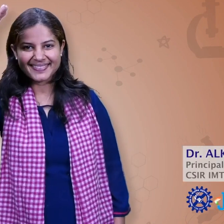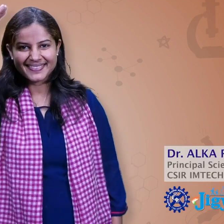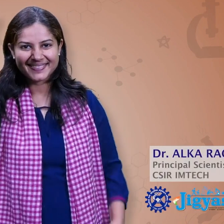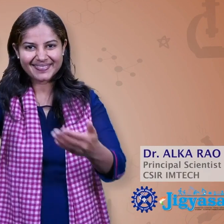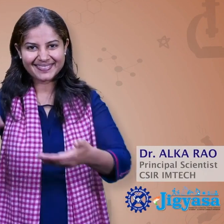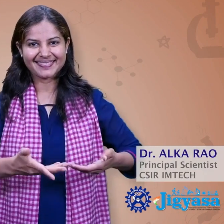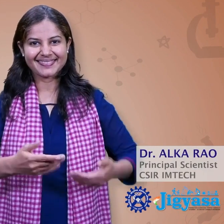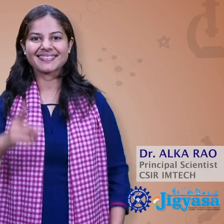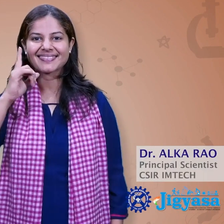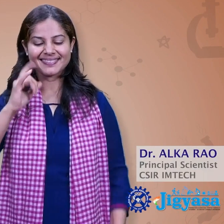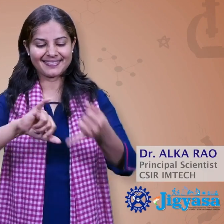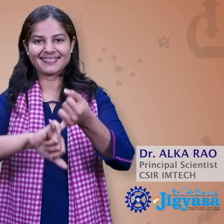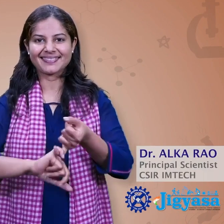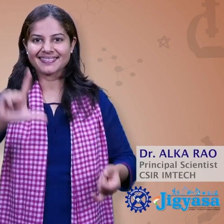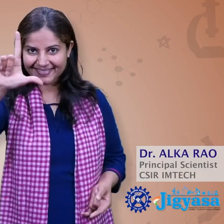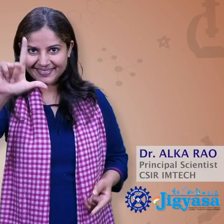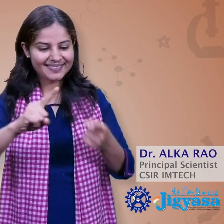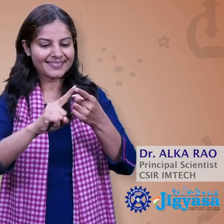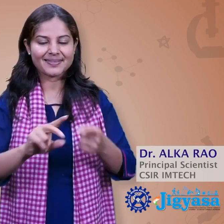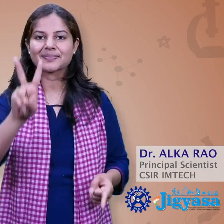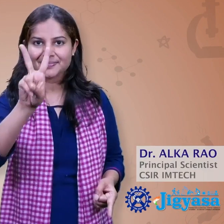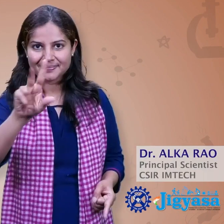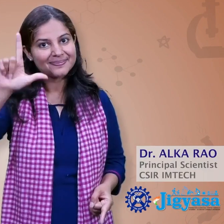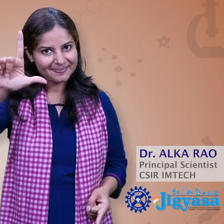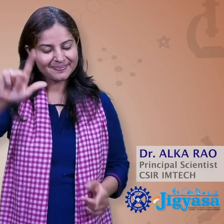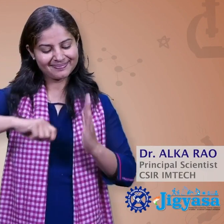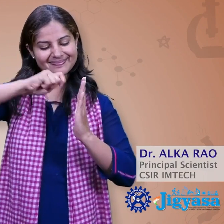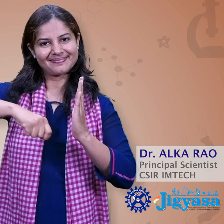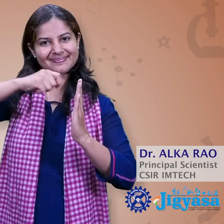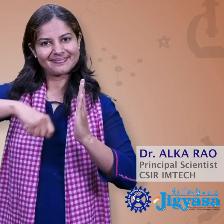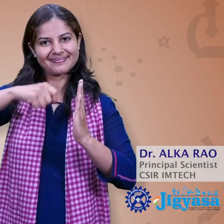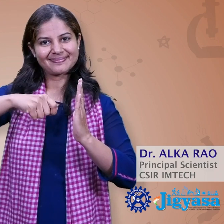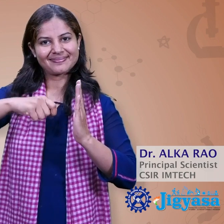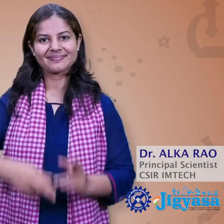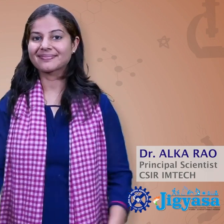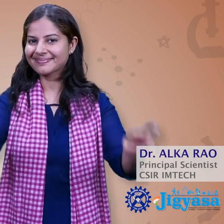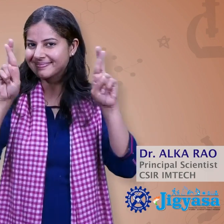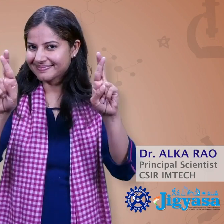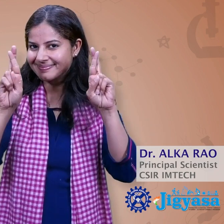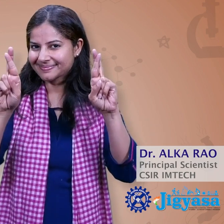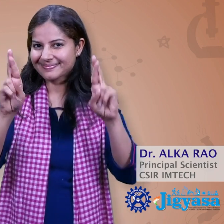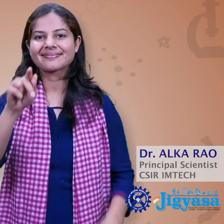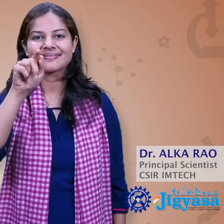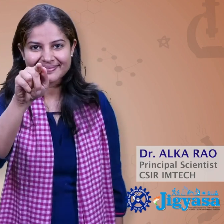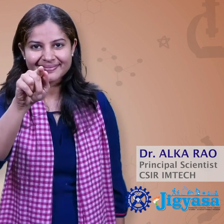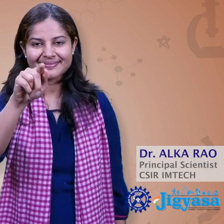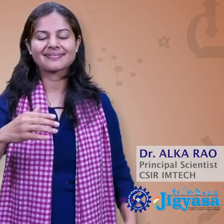Hello, we welcome you to the Indian Sign Language enabled virtual lab of CSIR Jigyasa. We